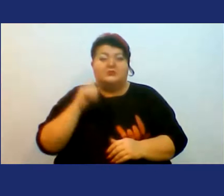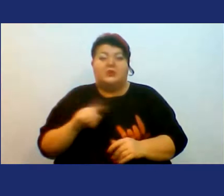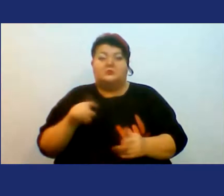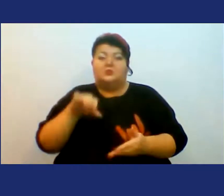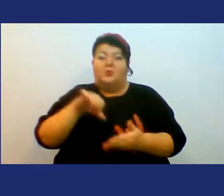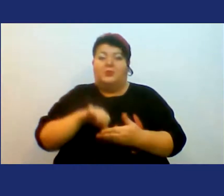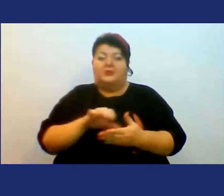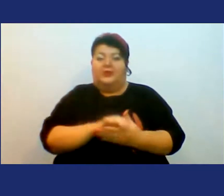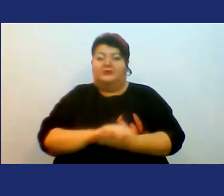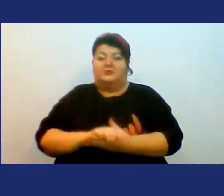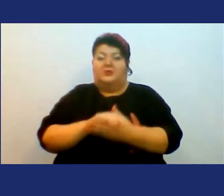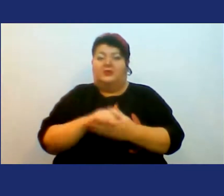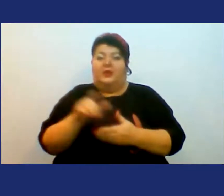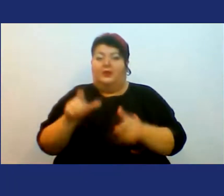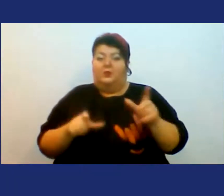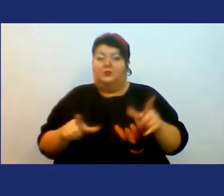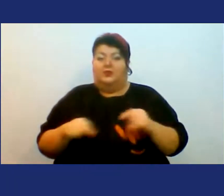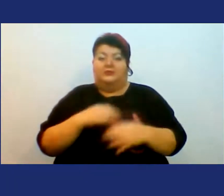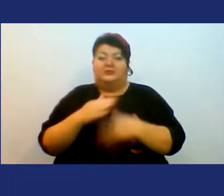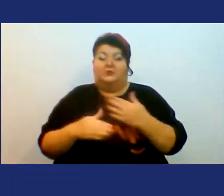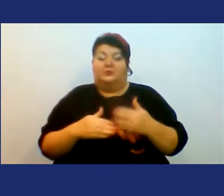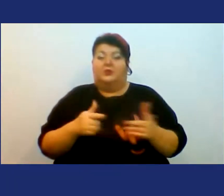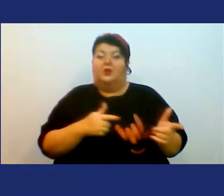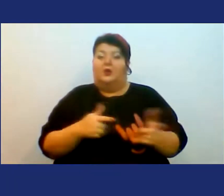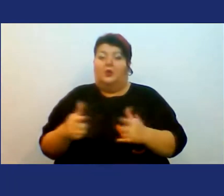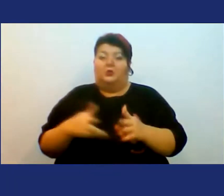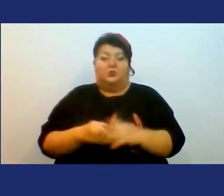was encountered by many voters with